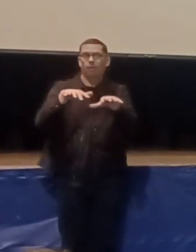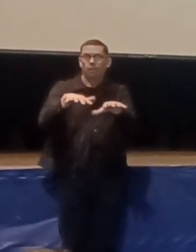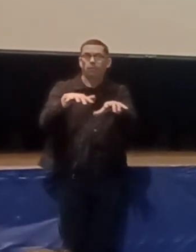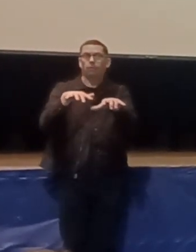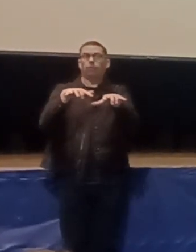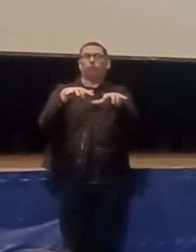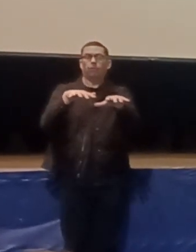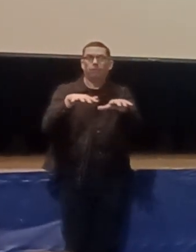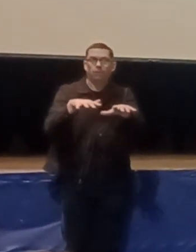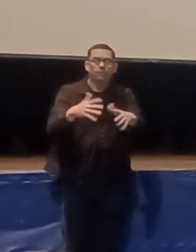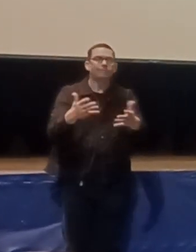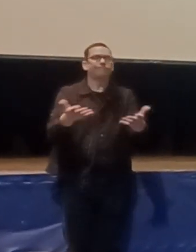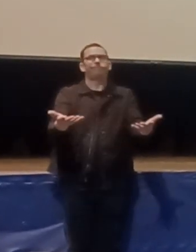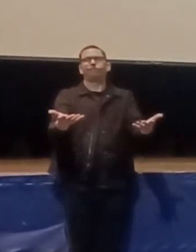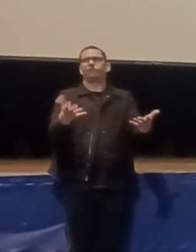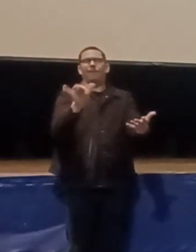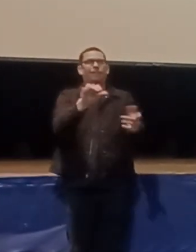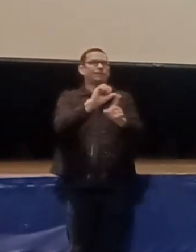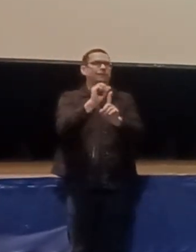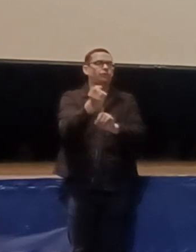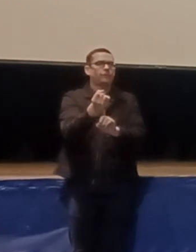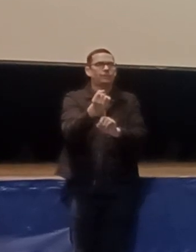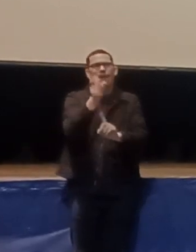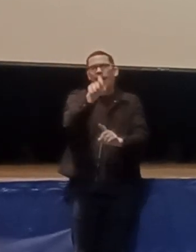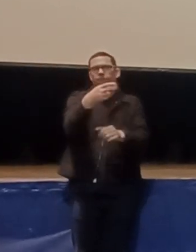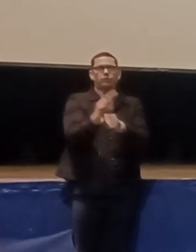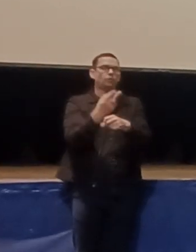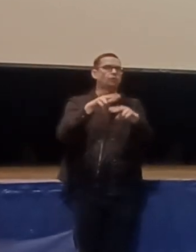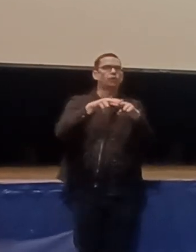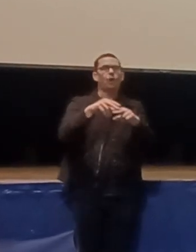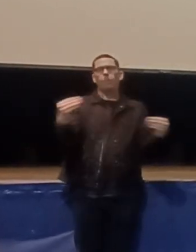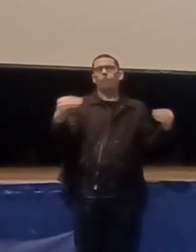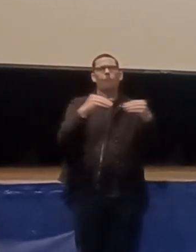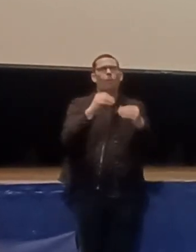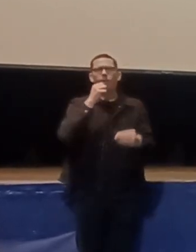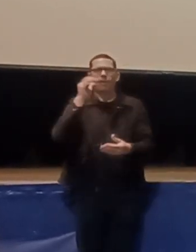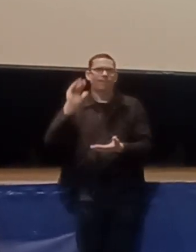forms. Those are the scenarios in which we have to use salt more, not less.